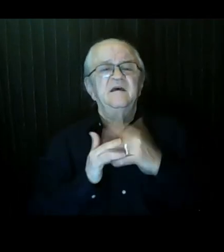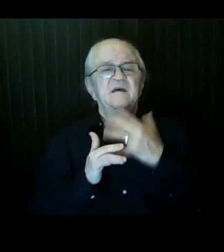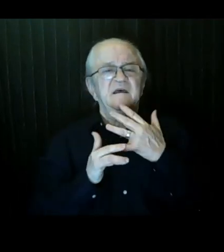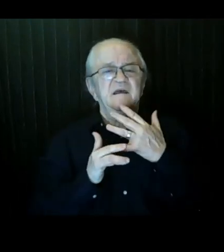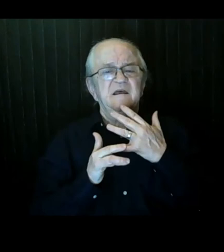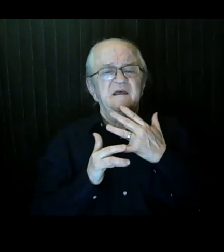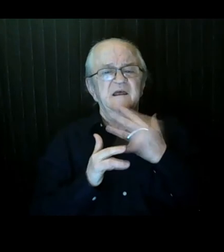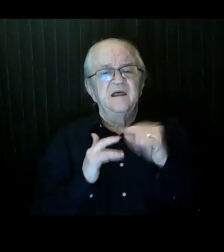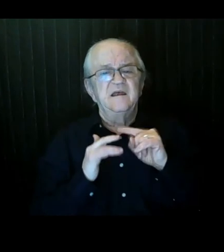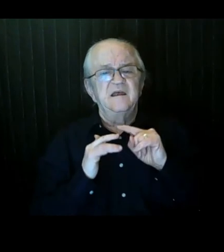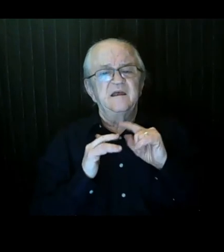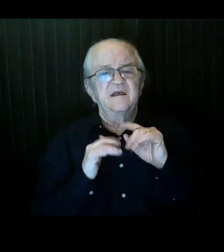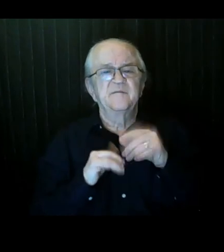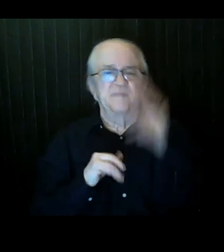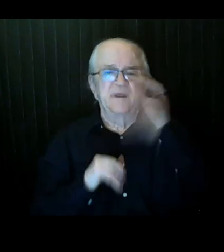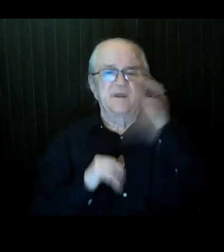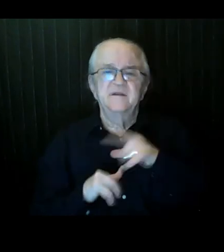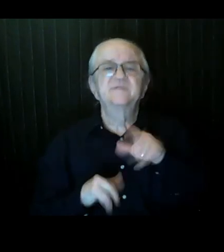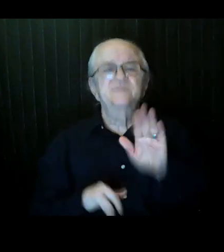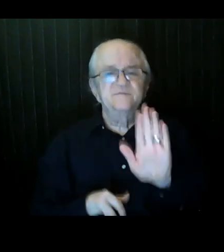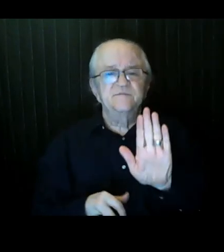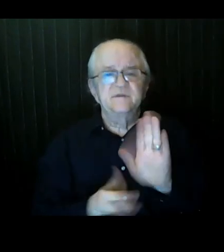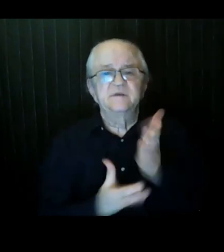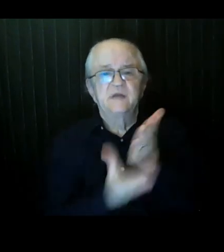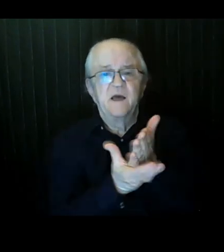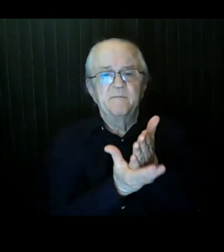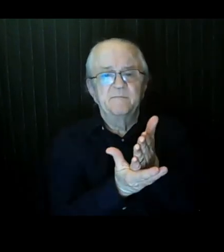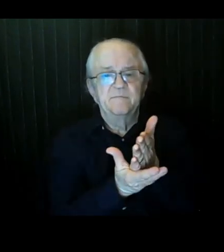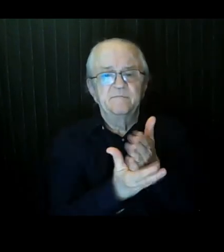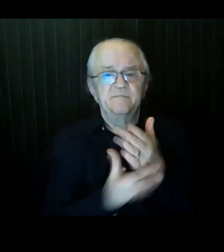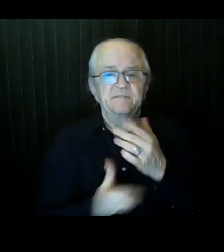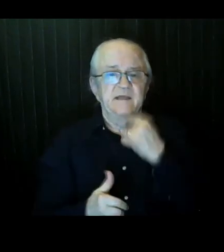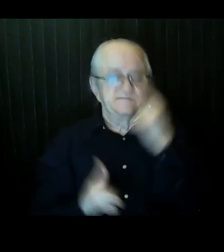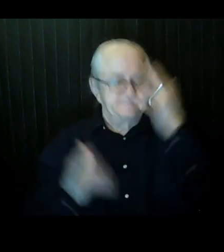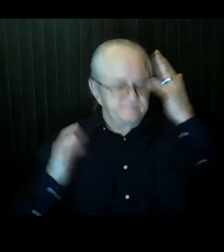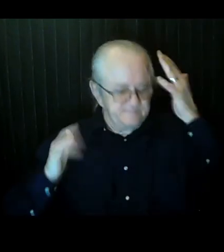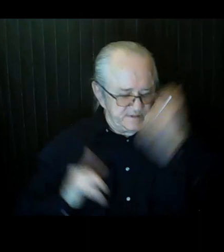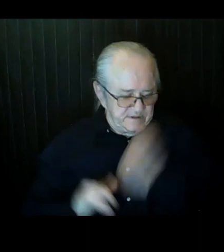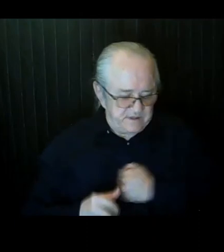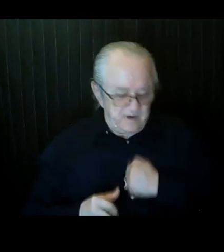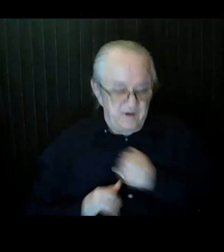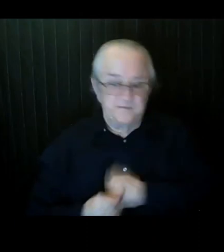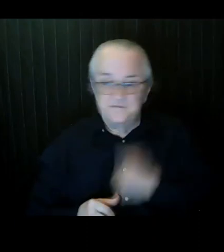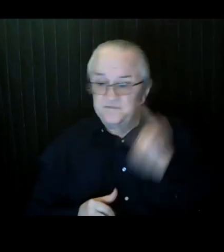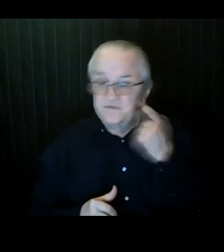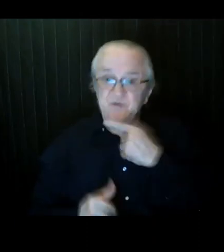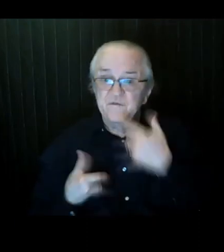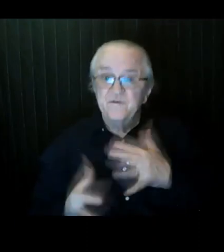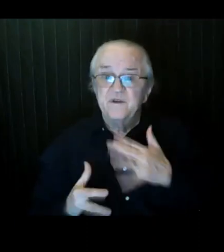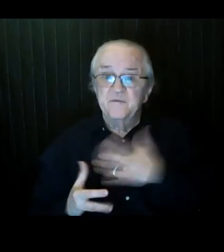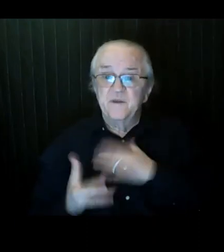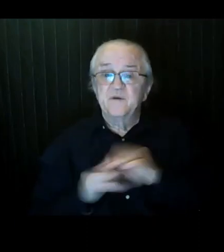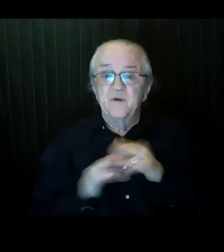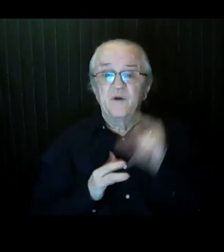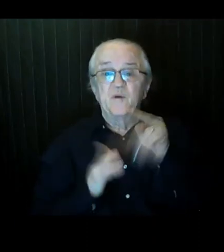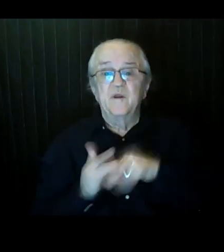started continuing. He said, would you please stop? I said, I'm sorry. He said, since you've told my story here, I'm going to read the next poem.